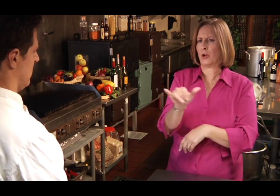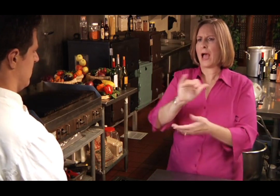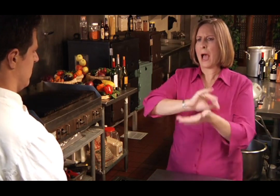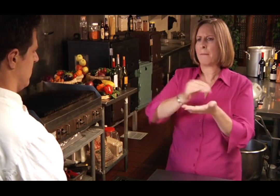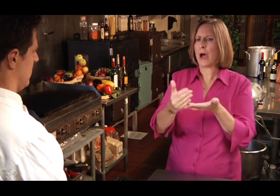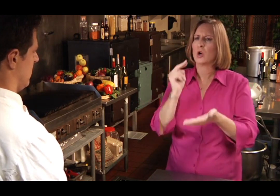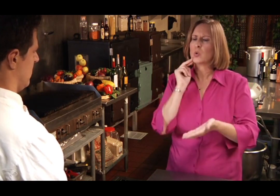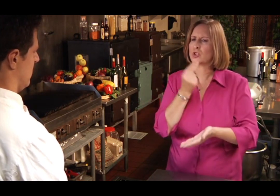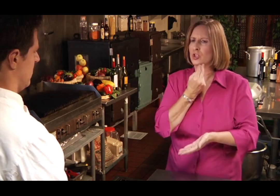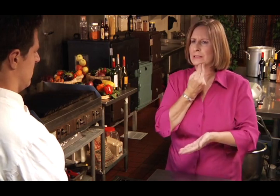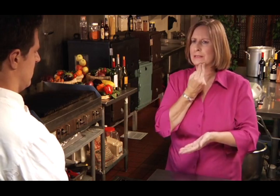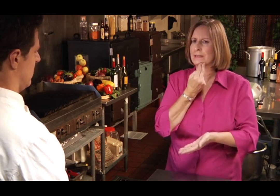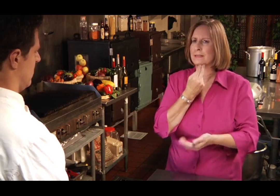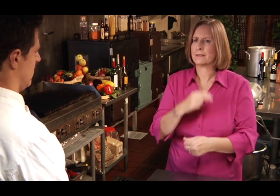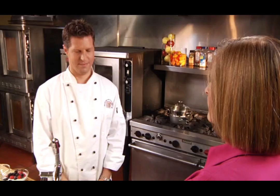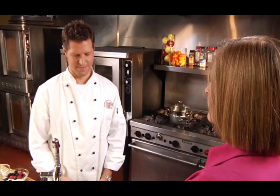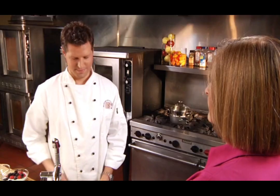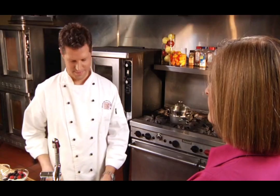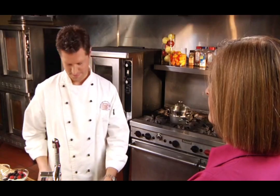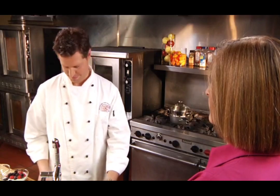amount of nutrients.